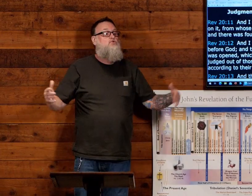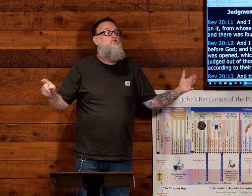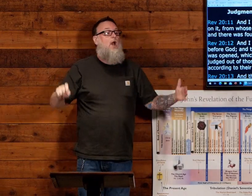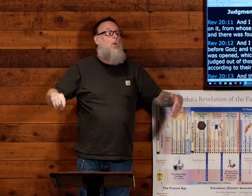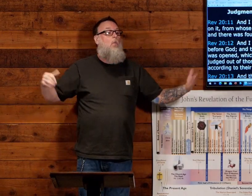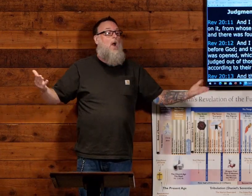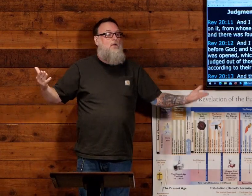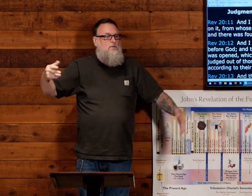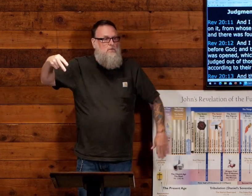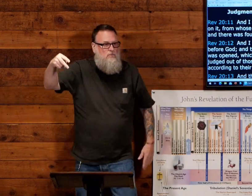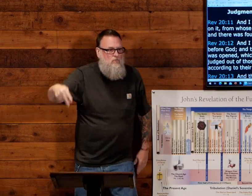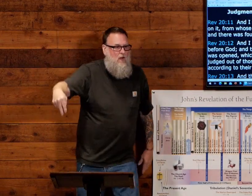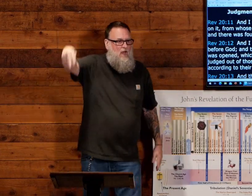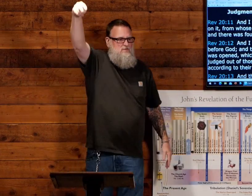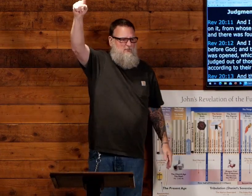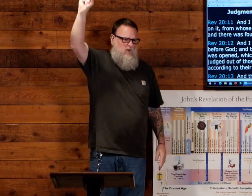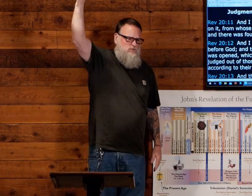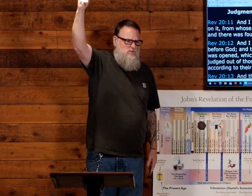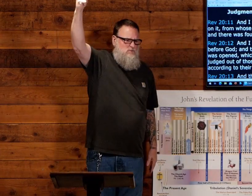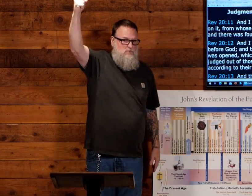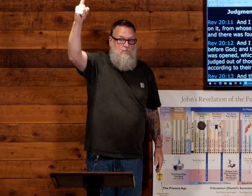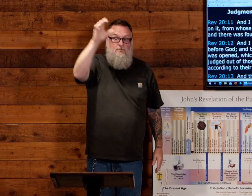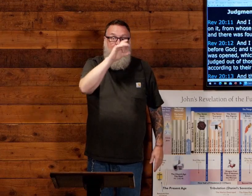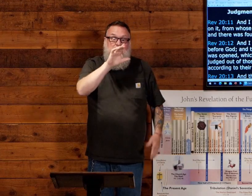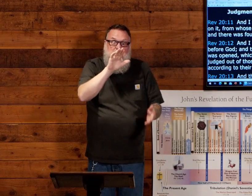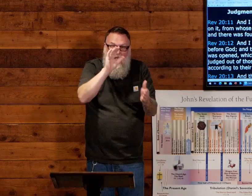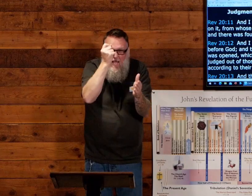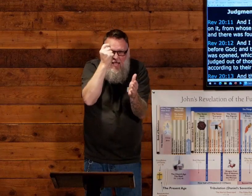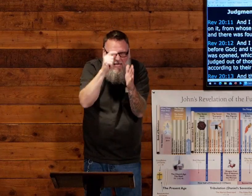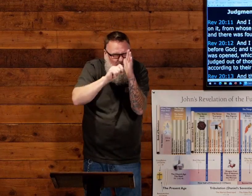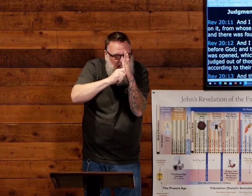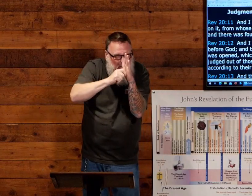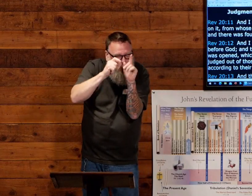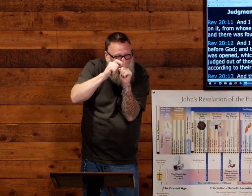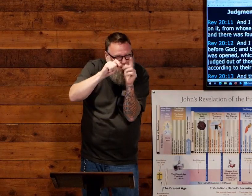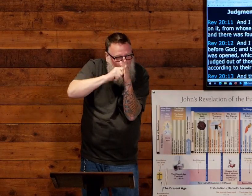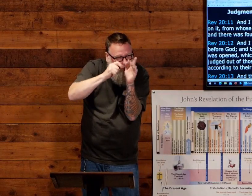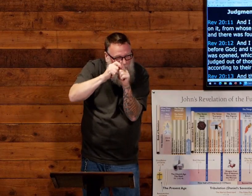And those who are dead in Christ will be risen first.